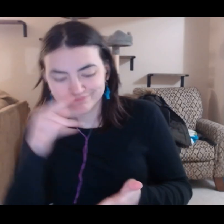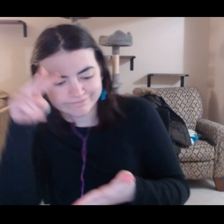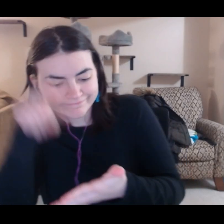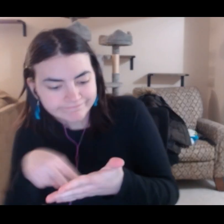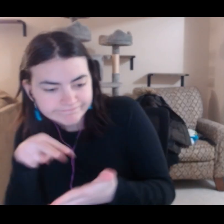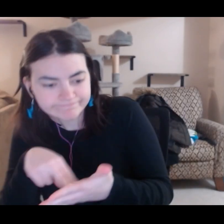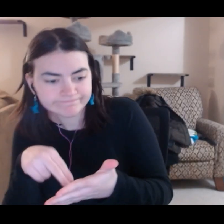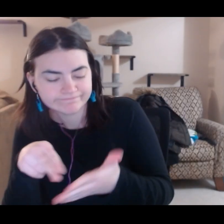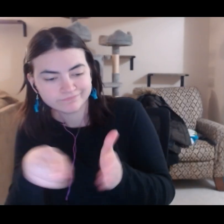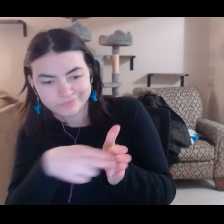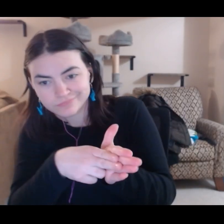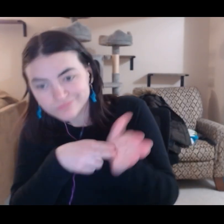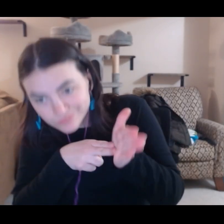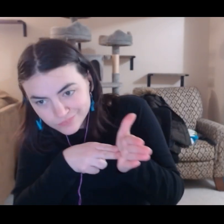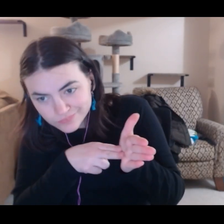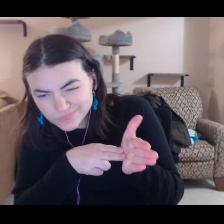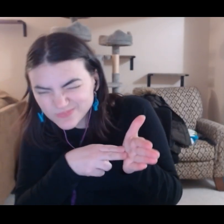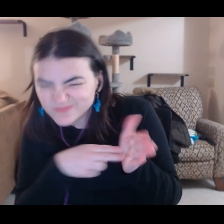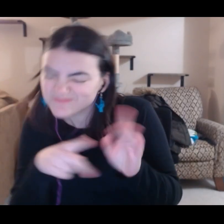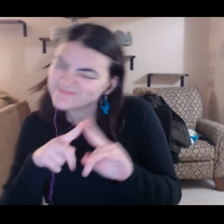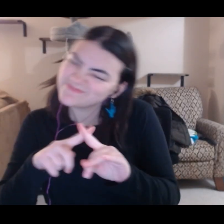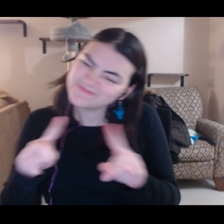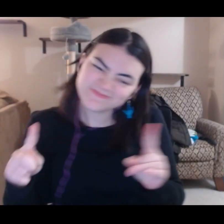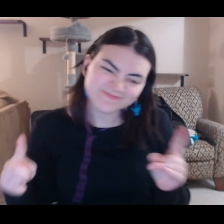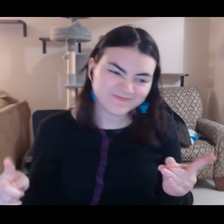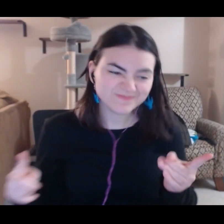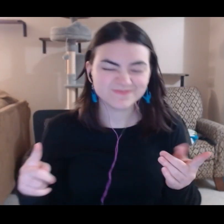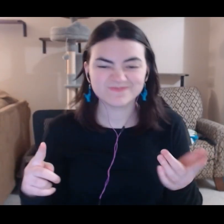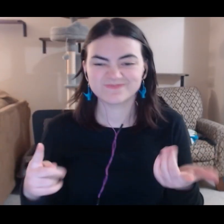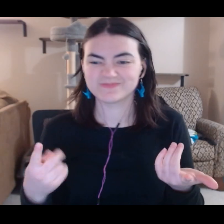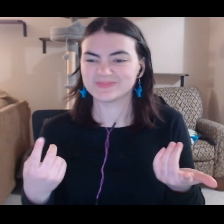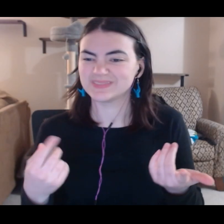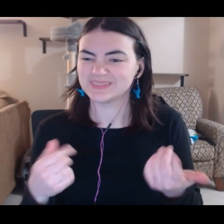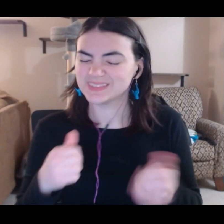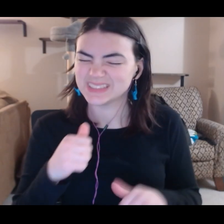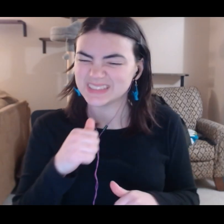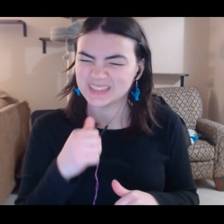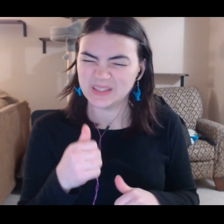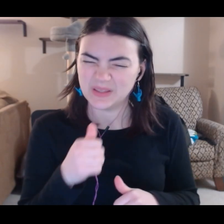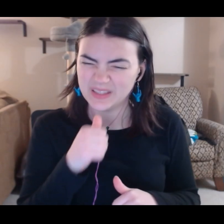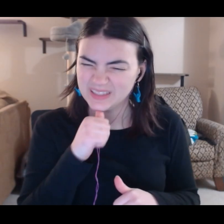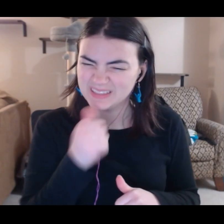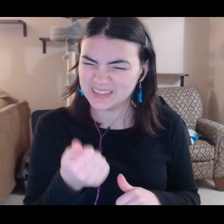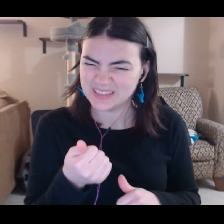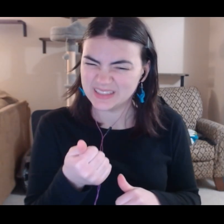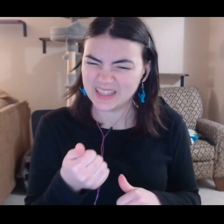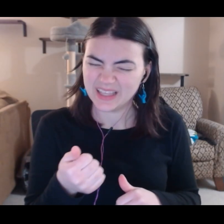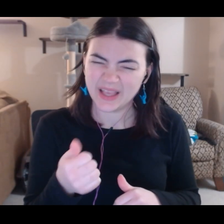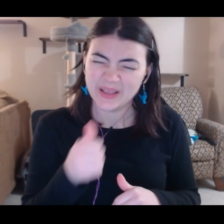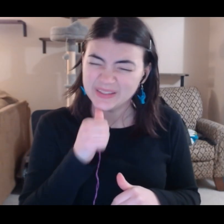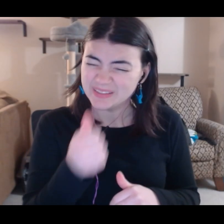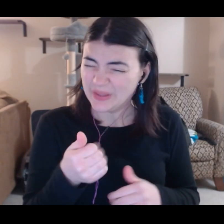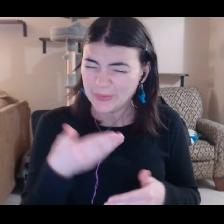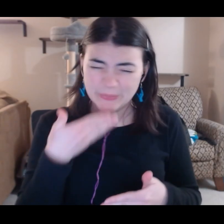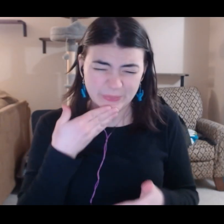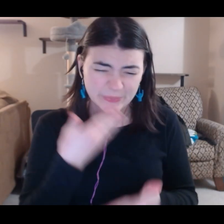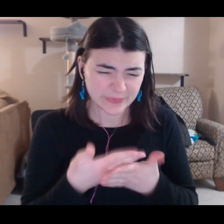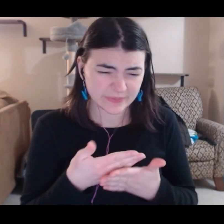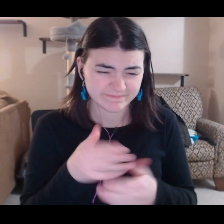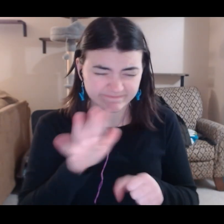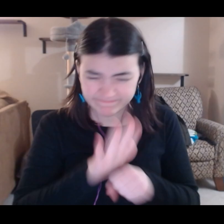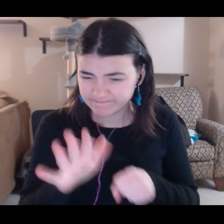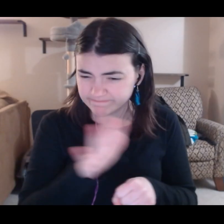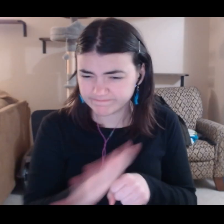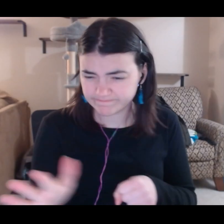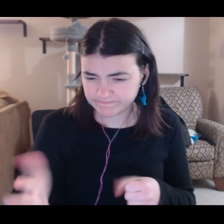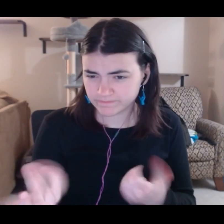notes, but these practices can generate a false sense of competence, since the information is right in front of you. Testing yourself,